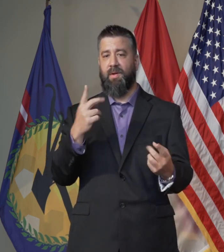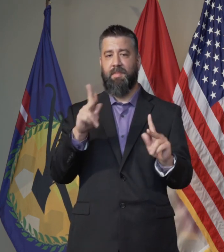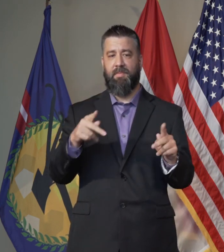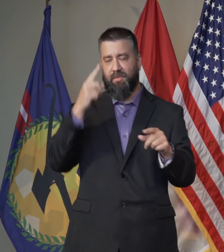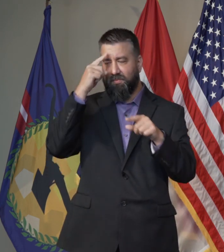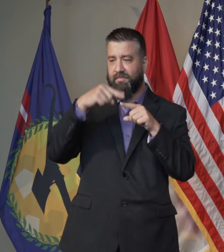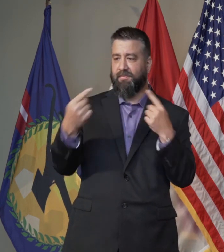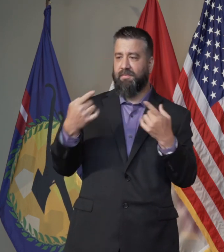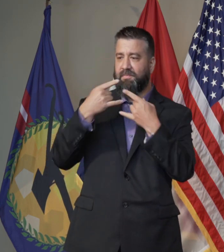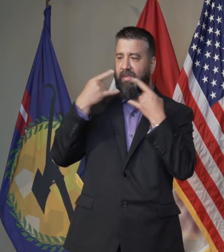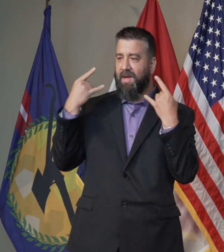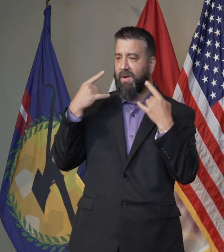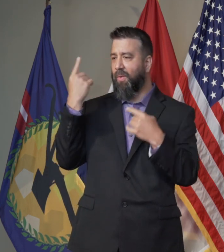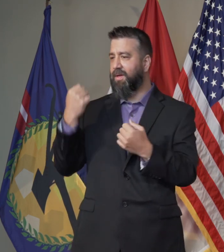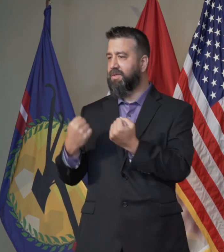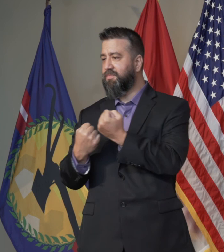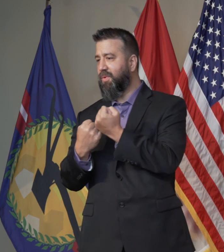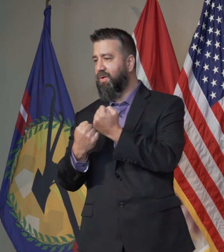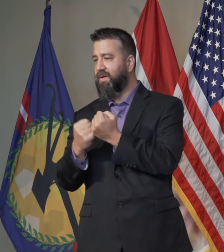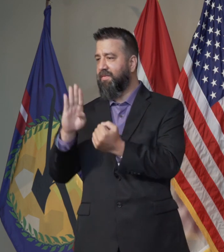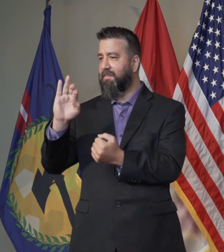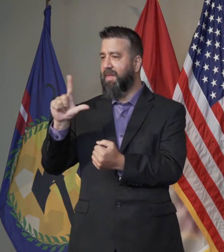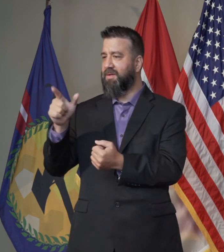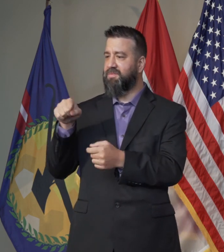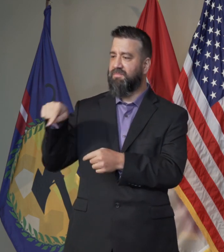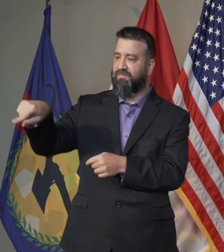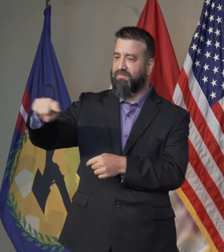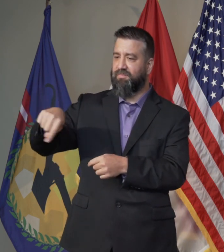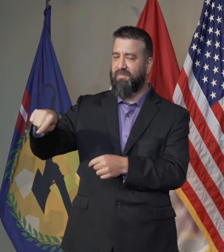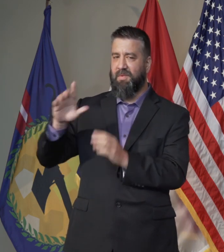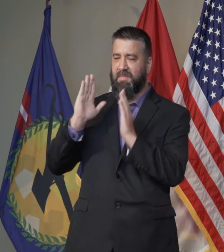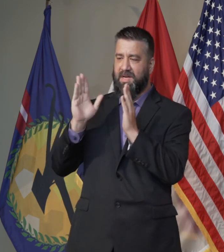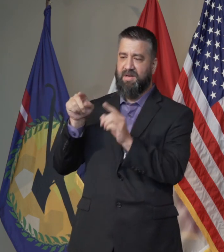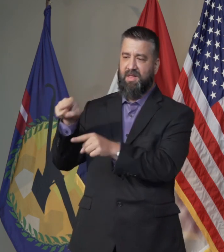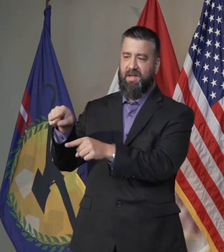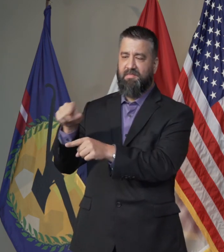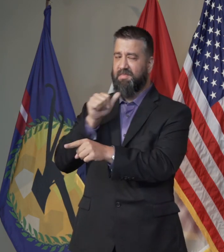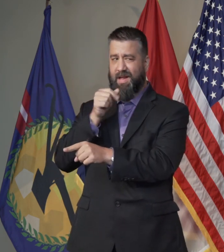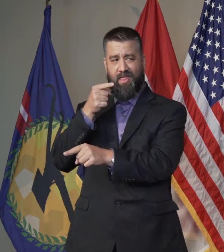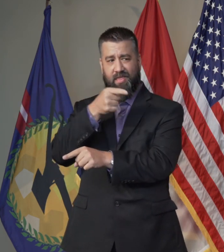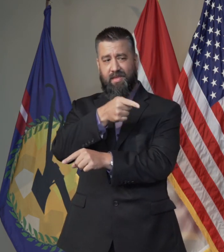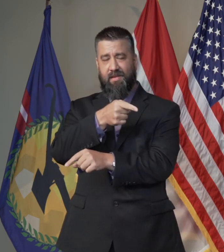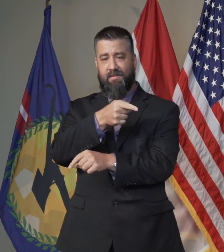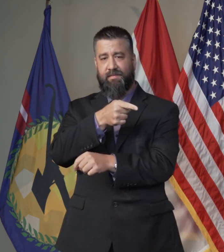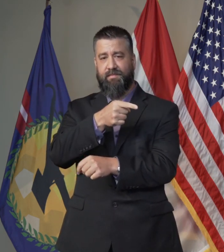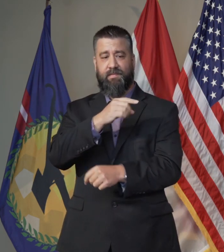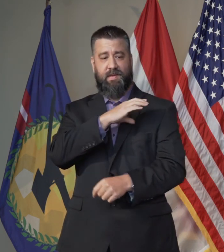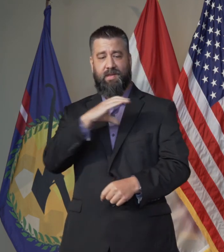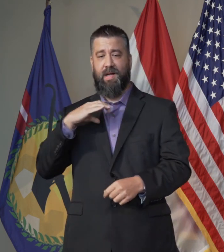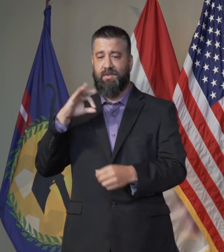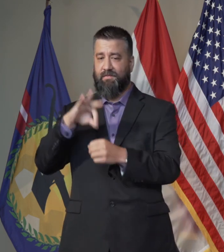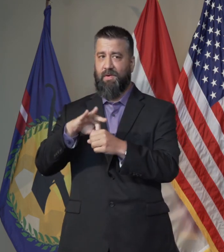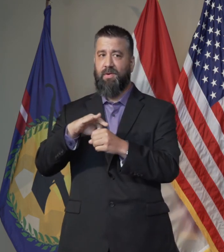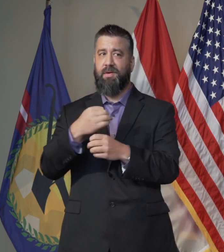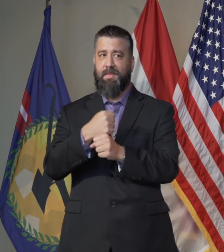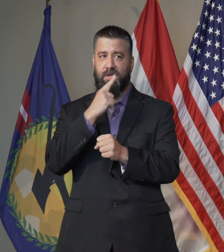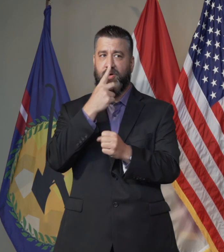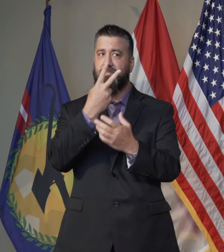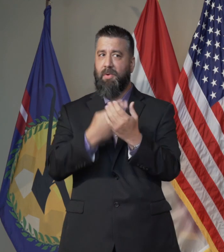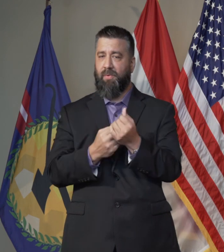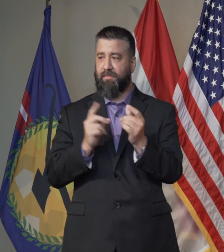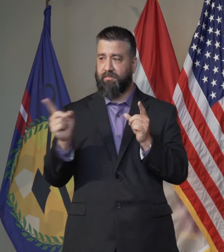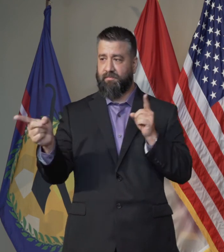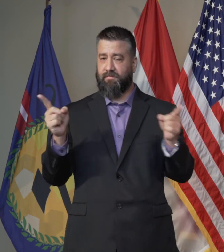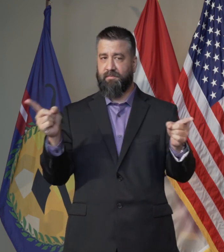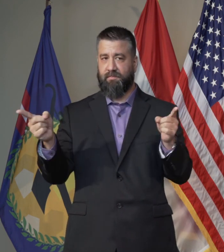mask mandates, only supporters of the bills to eliminate the masking mandates could be heard. The council voted to make sure both sides were heard